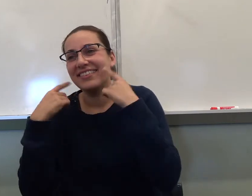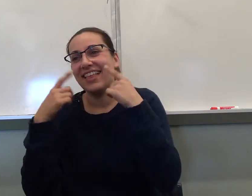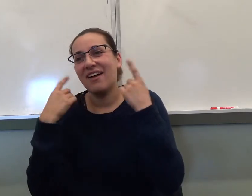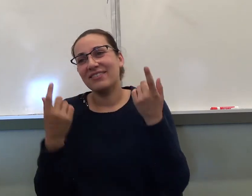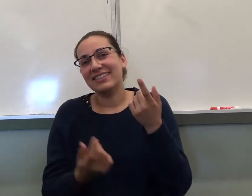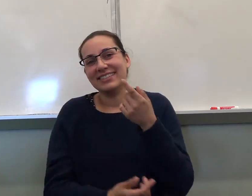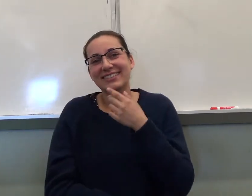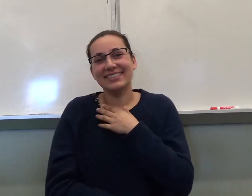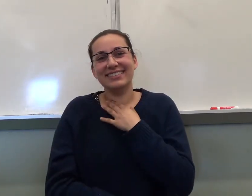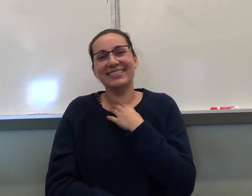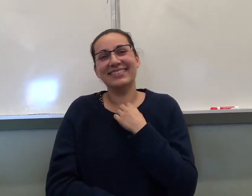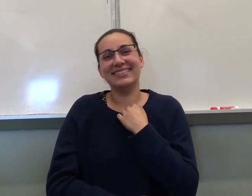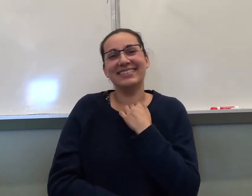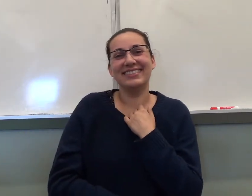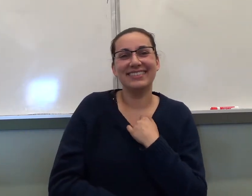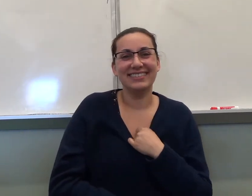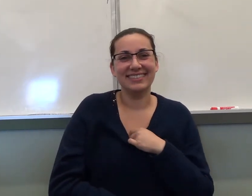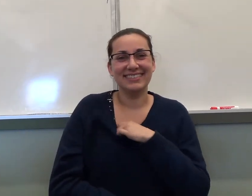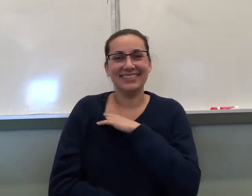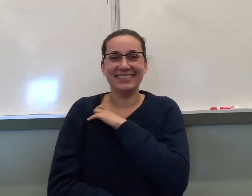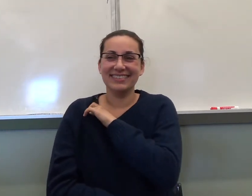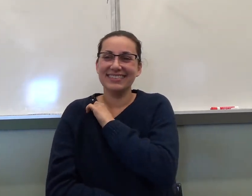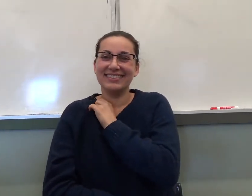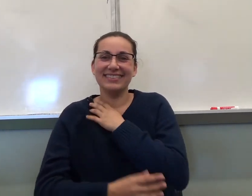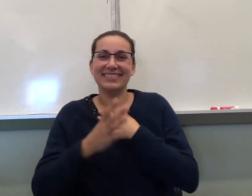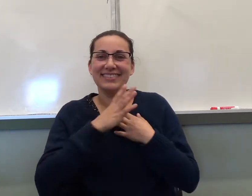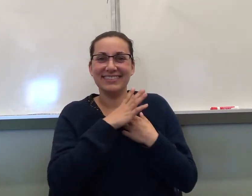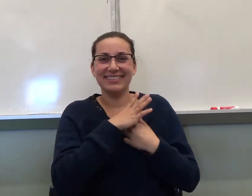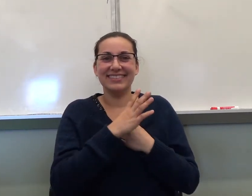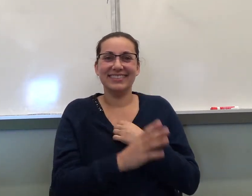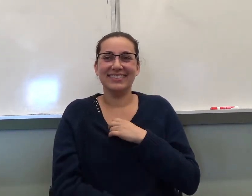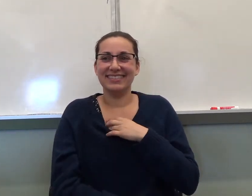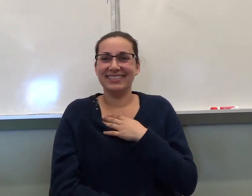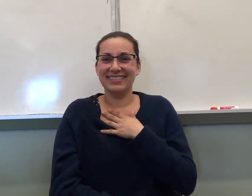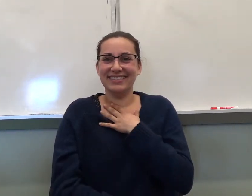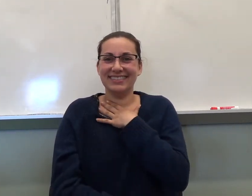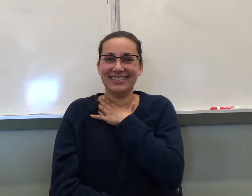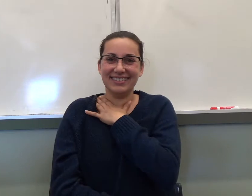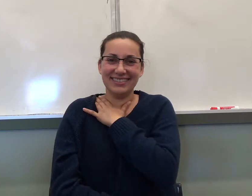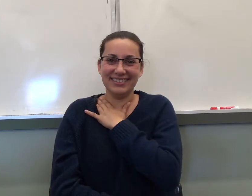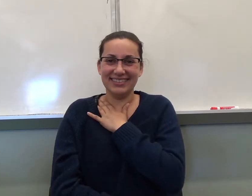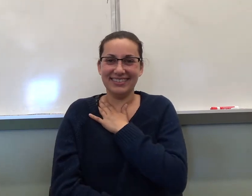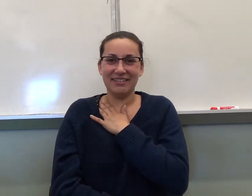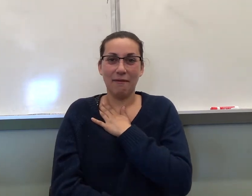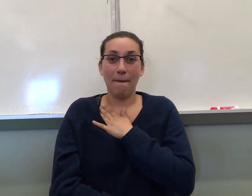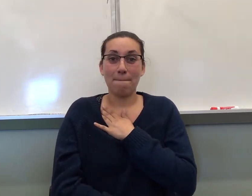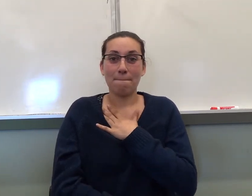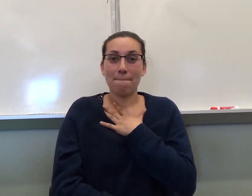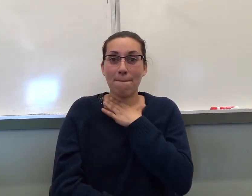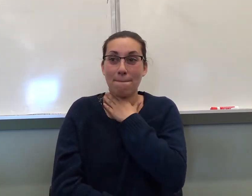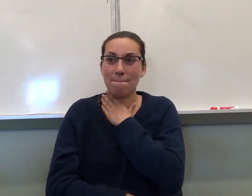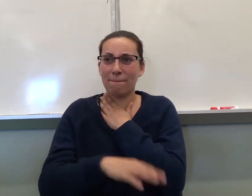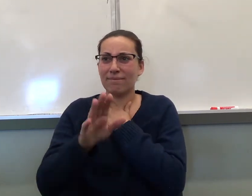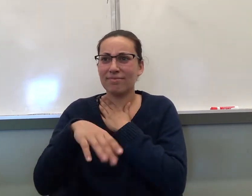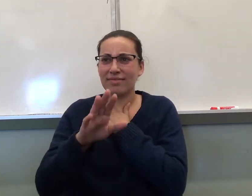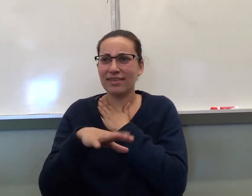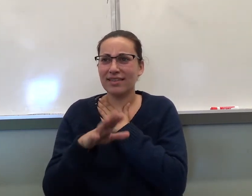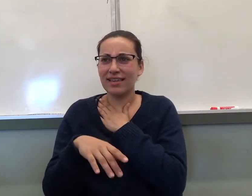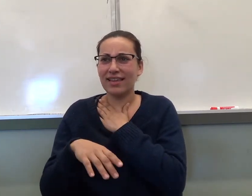Suppose we have something like this. Suppose we have 4,700 centimeters, and we want to know how many kilometers is